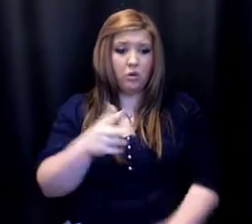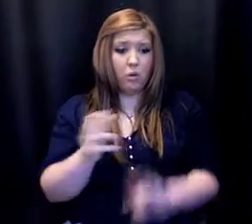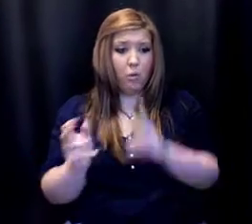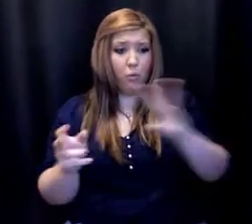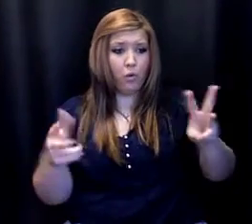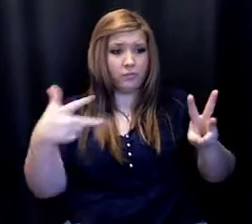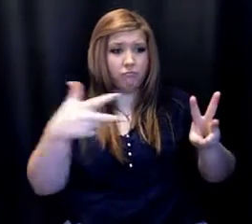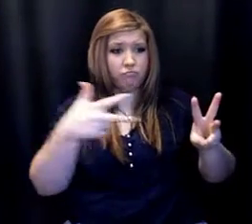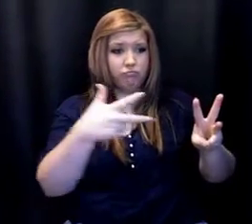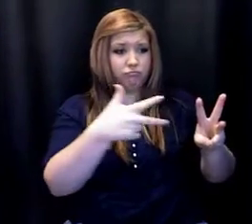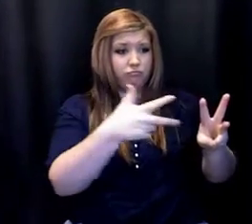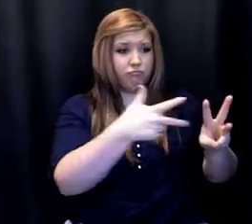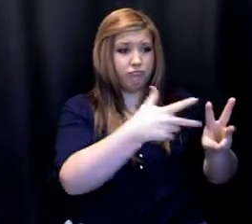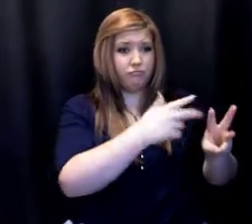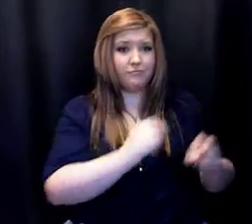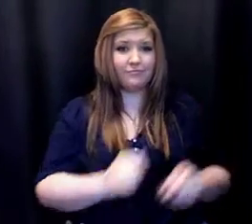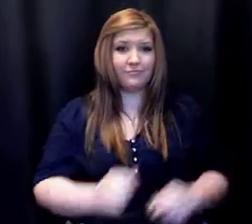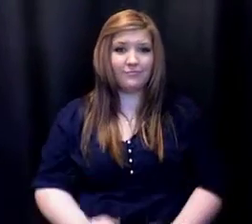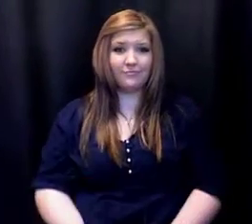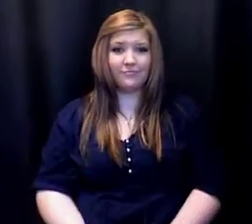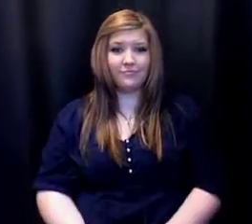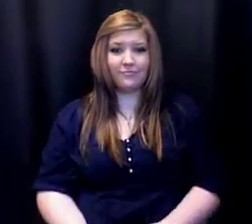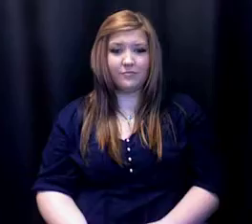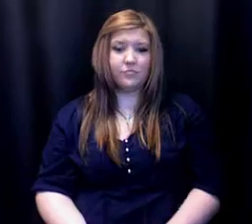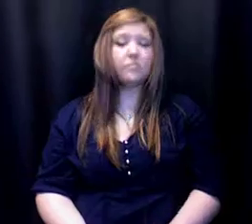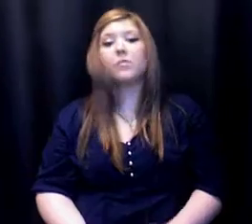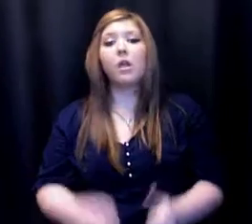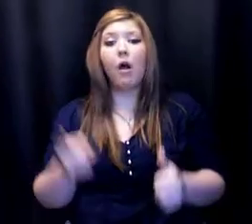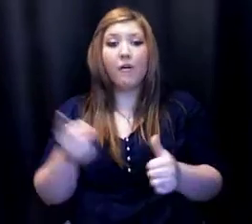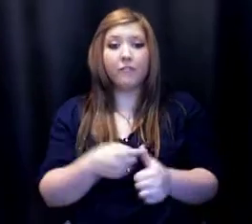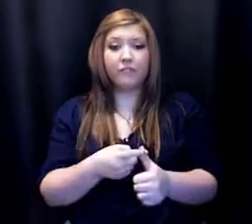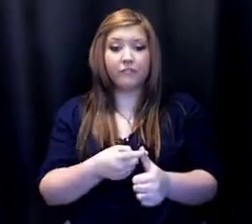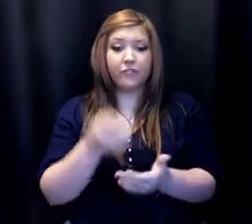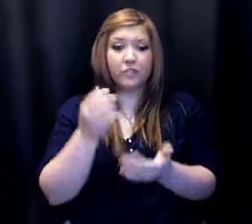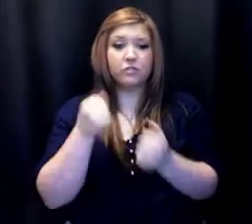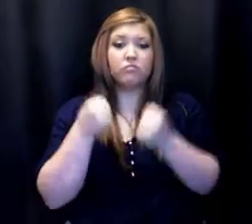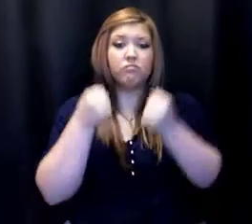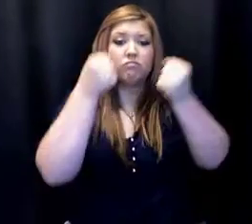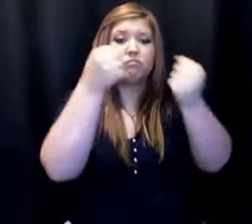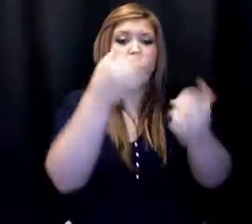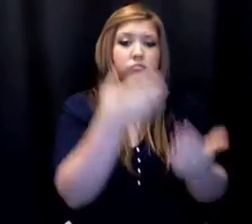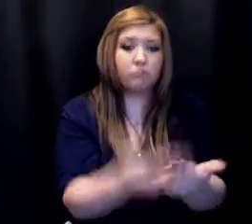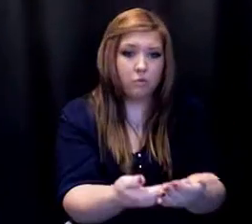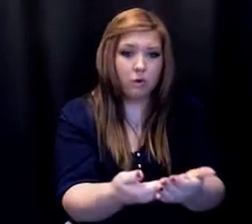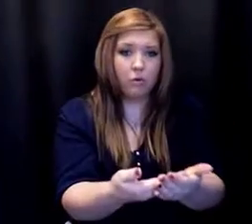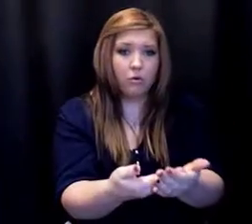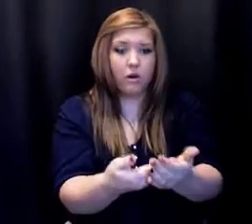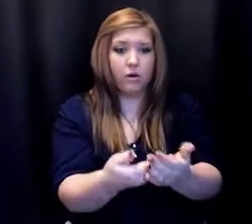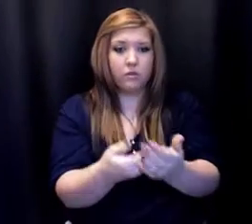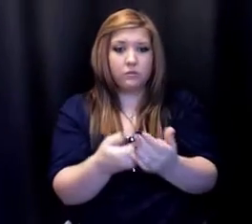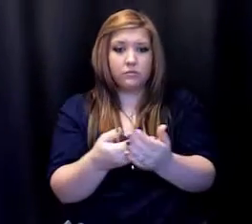The first place we stopped was at the St. Louis Arch. Now, it took